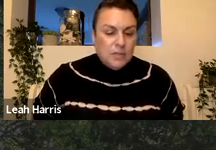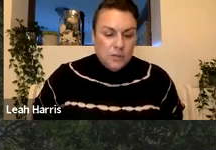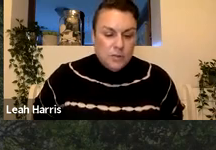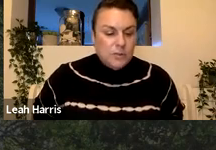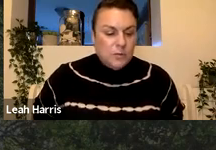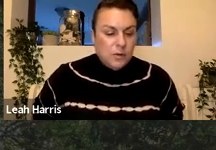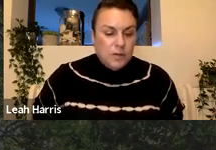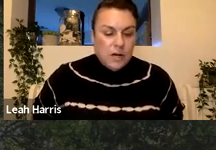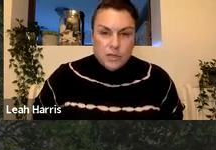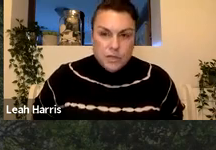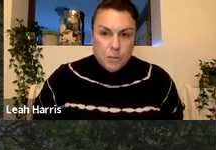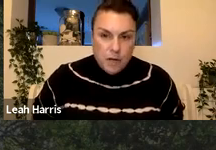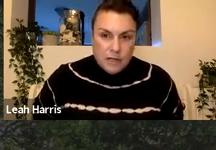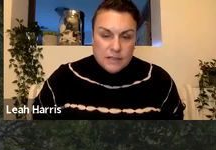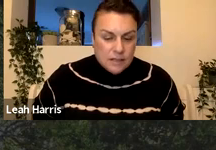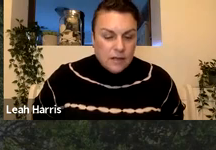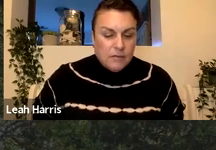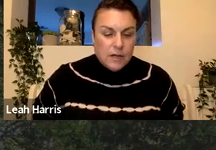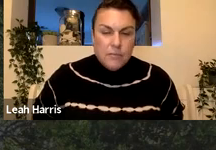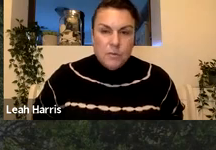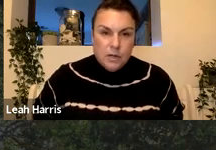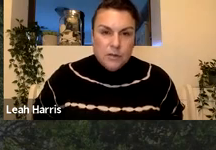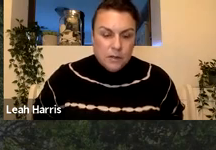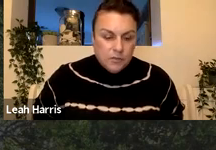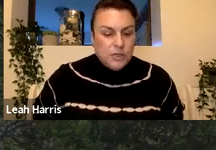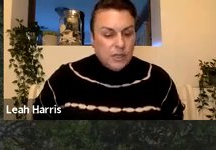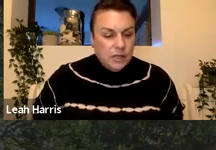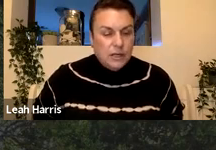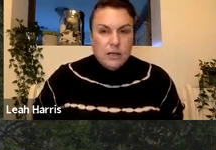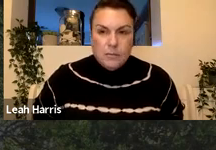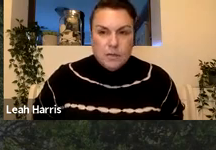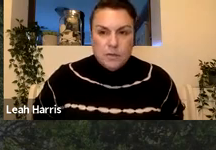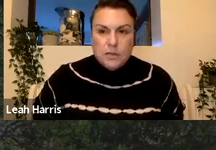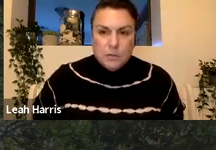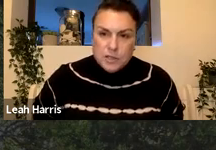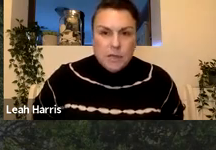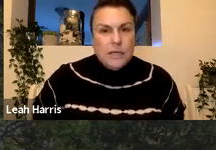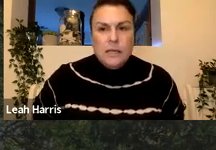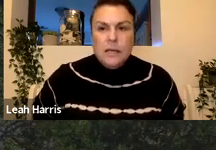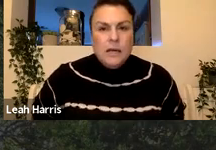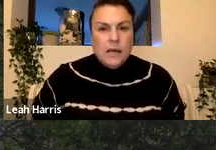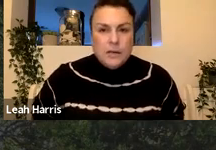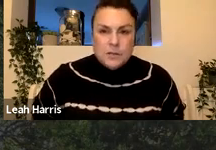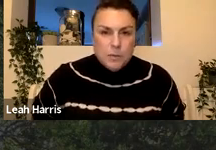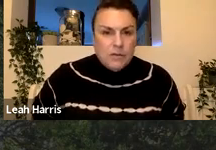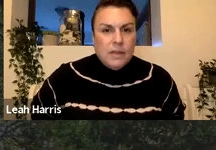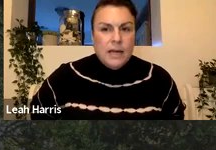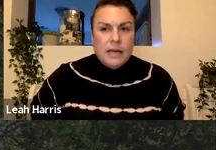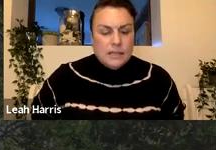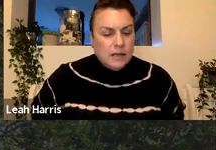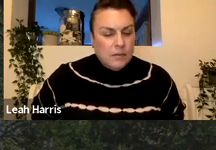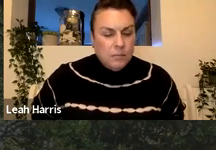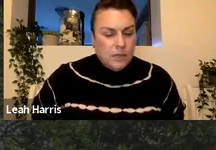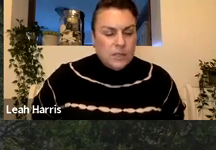it was used for large swaths of the commonwealth of virginia um including richmond areas around